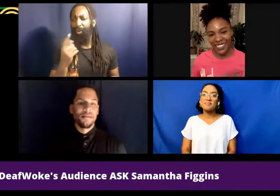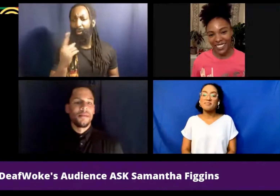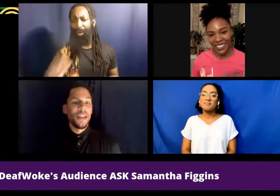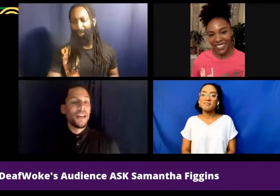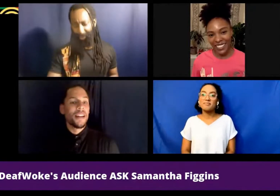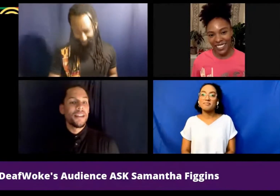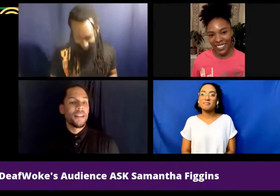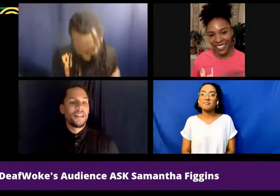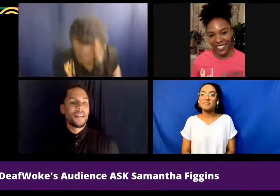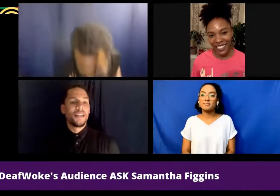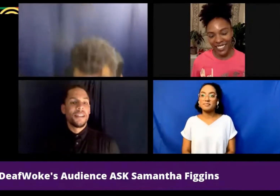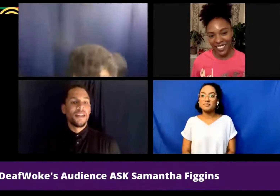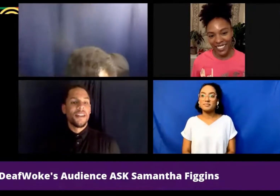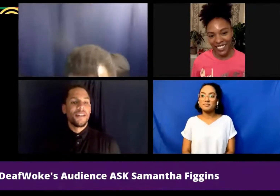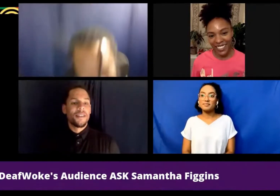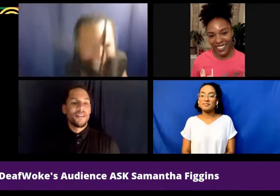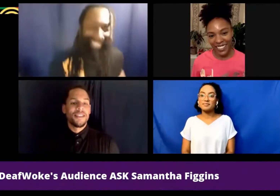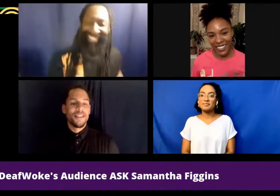Yeah.